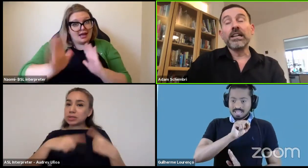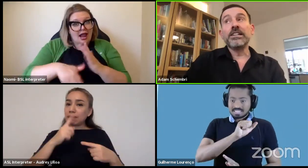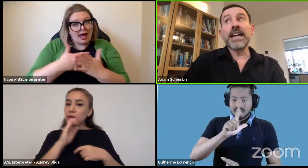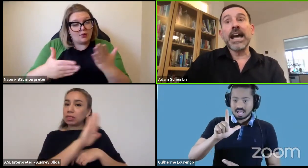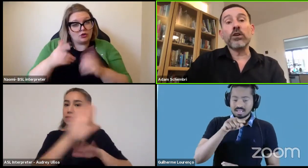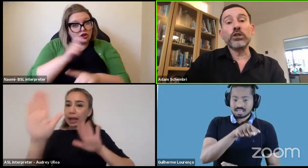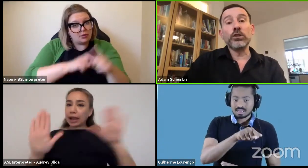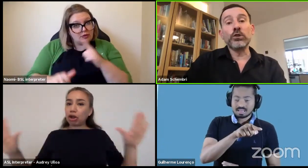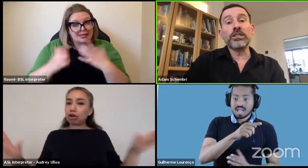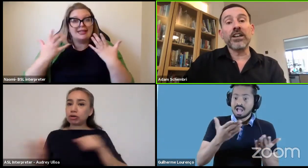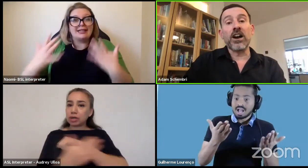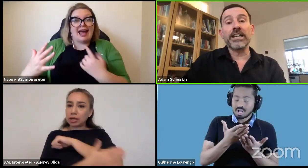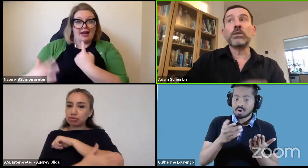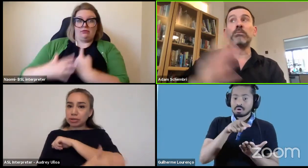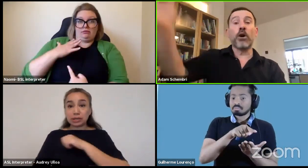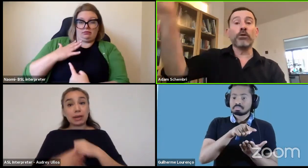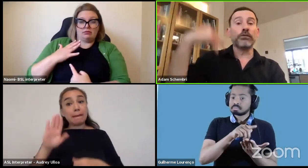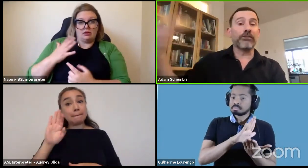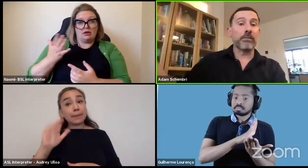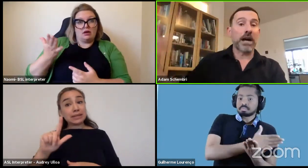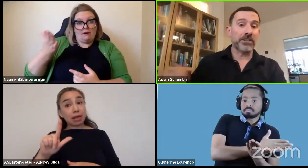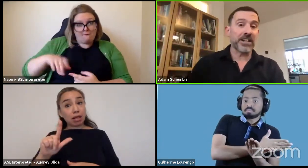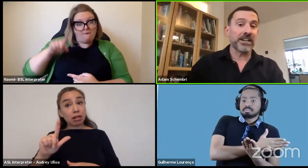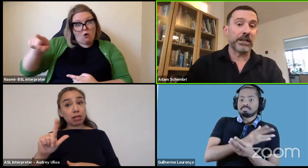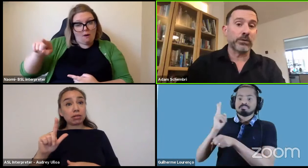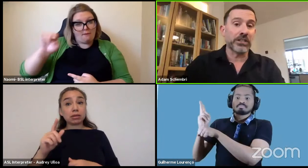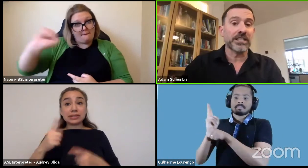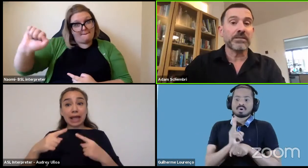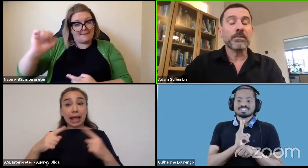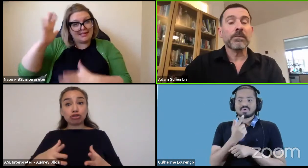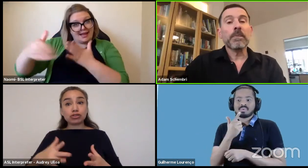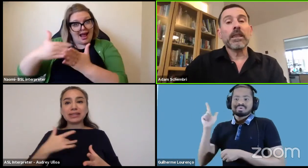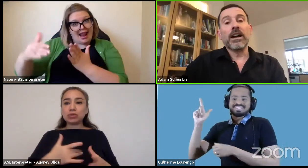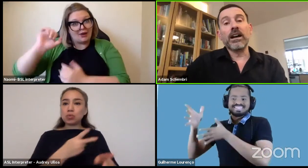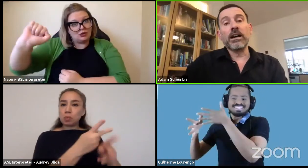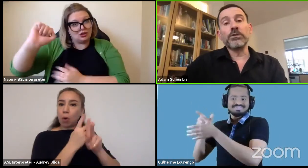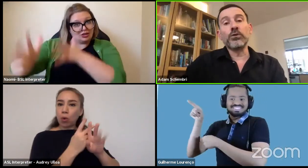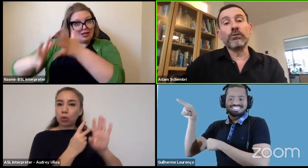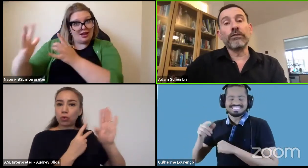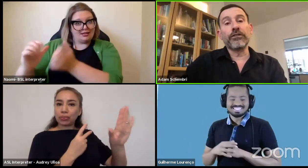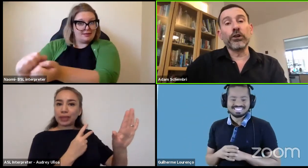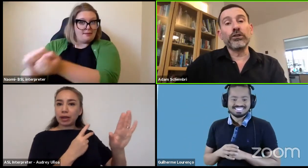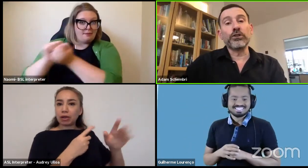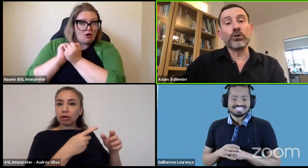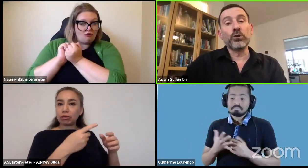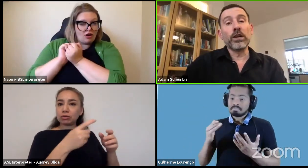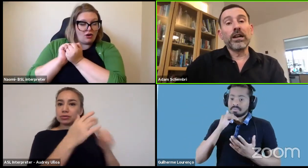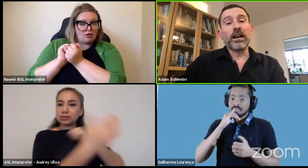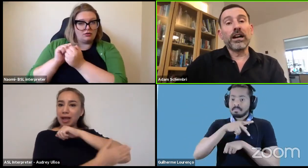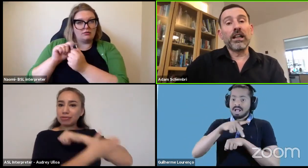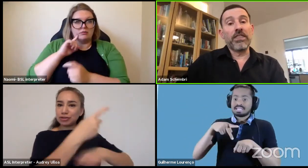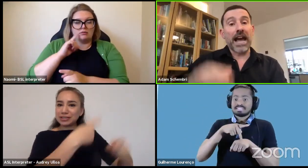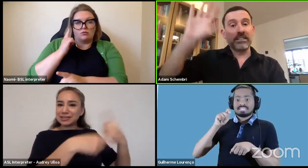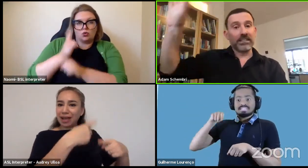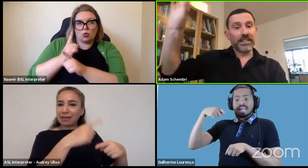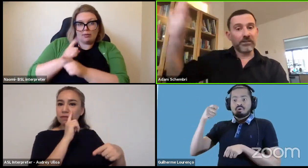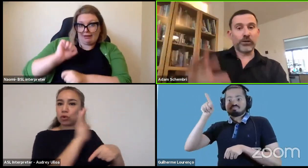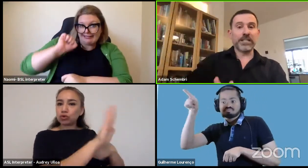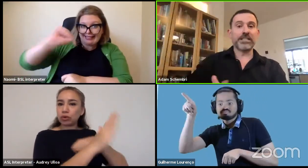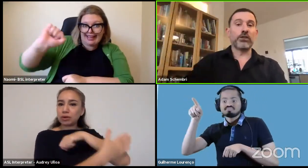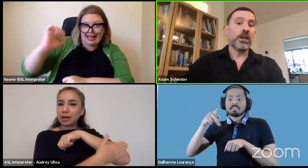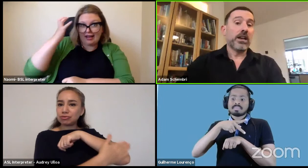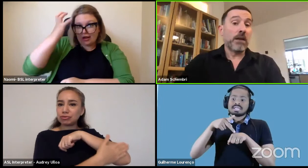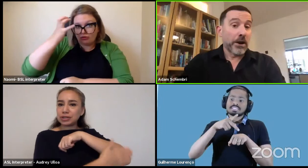community, now use signs borrowed from other sign languages to refer to that